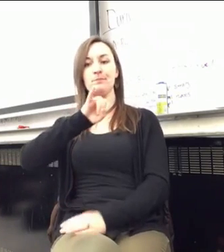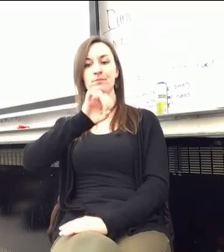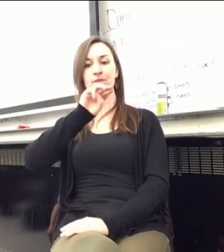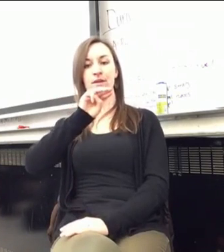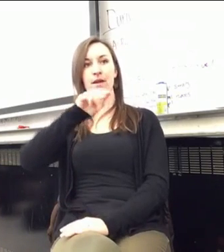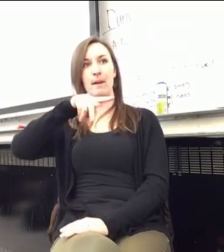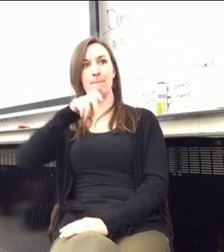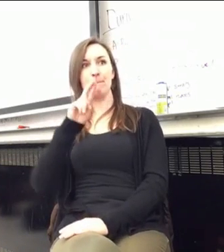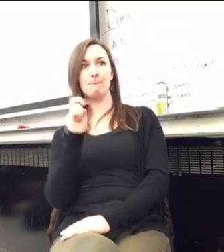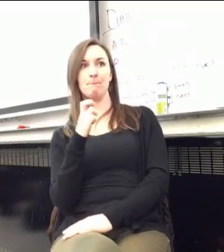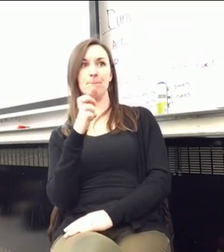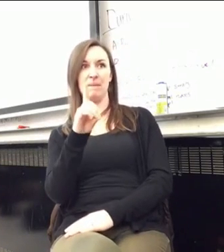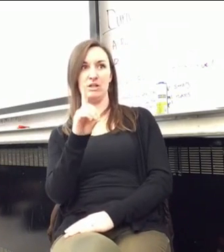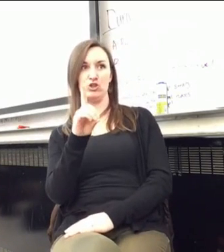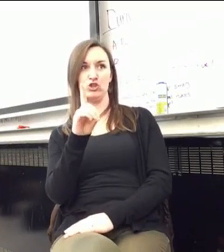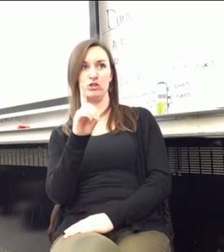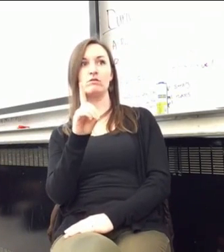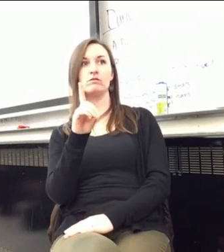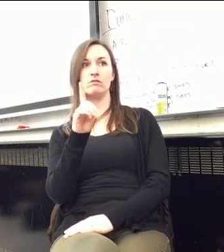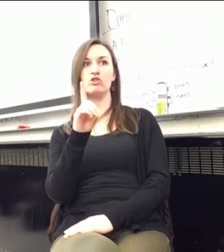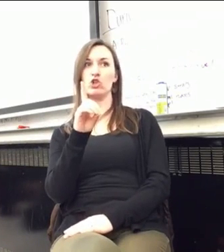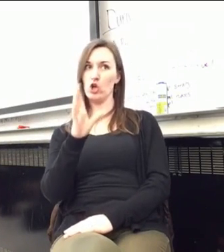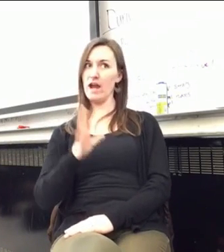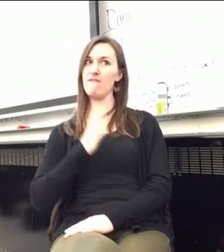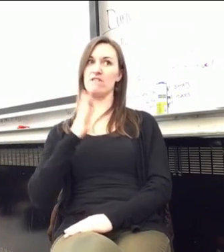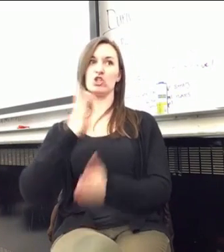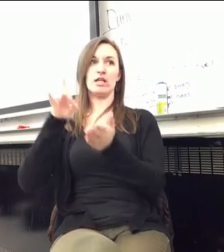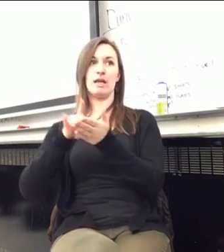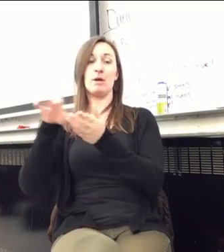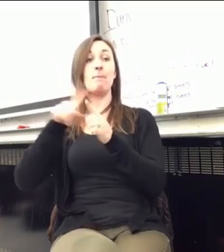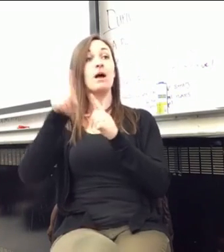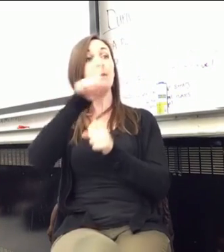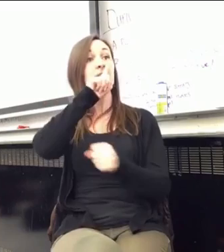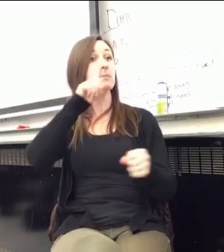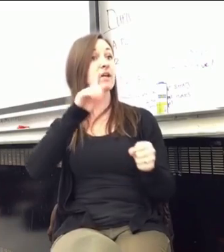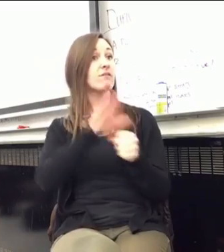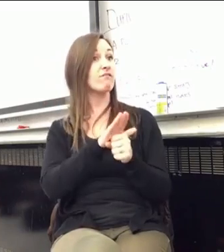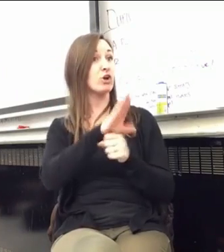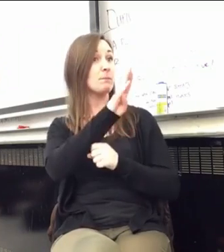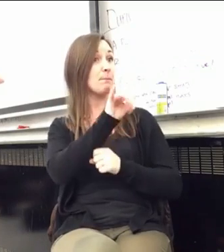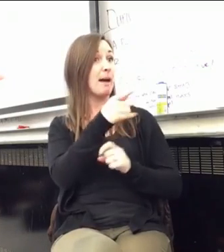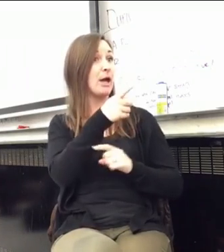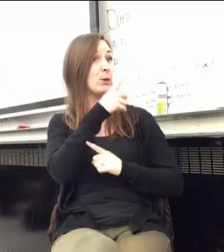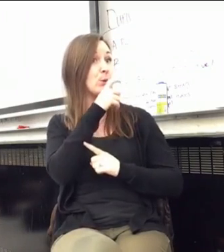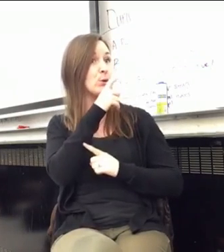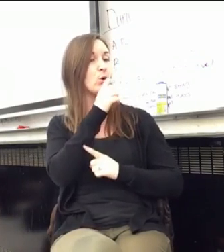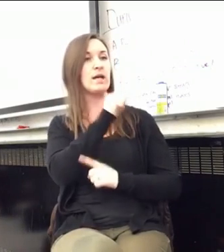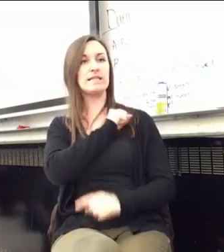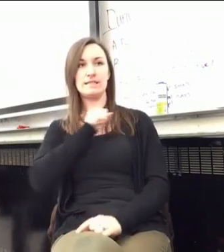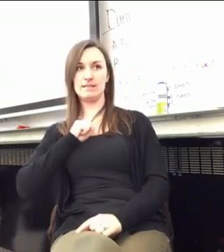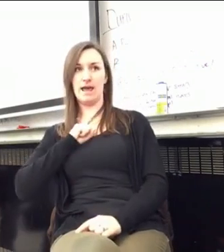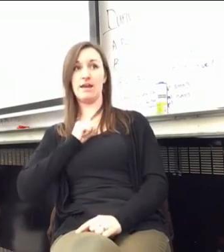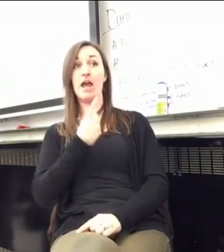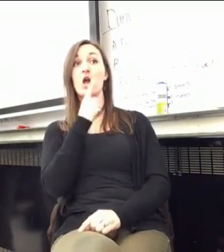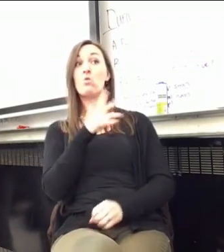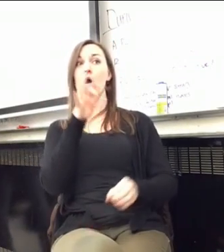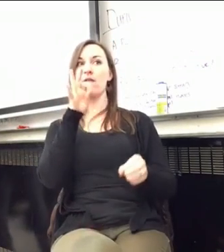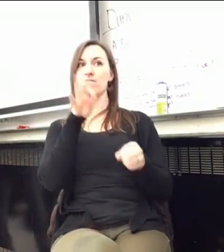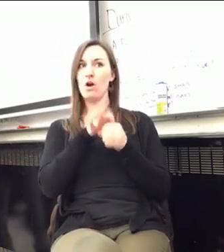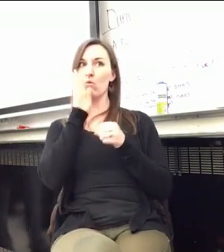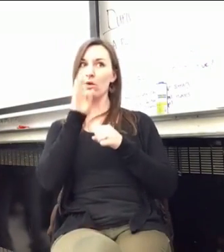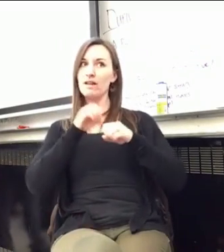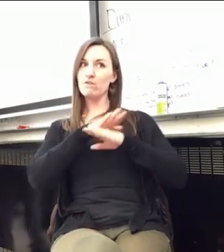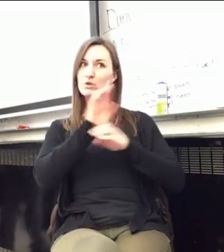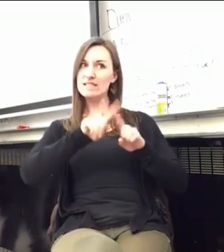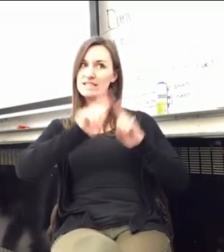to get it in the House, you're officially impeached, but it must be confirmed by the Senate. One vote makes the difference, and it gets lost in the Senate,